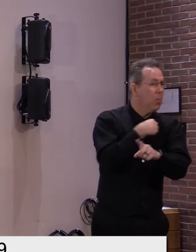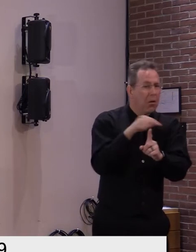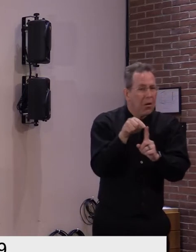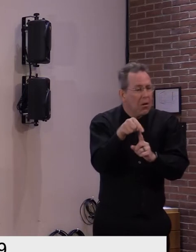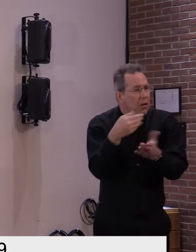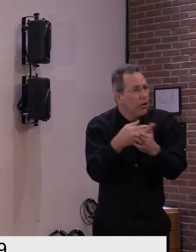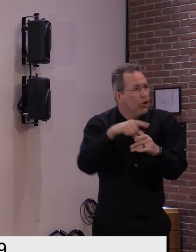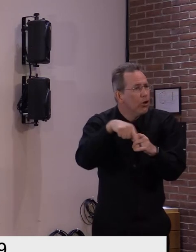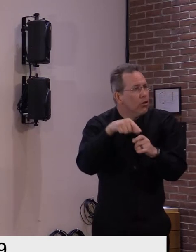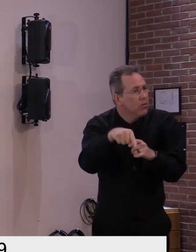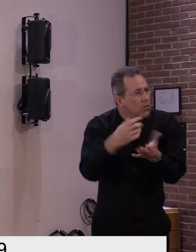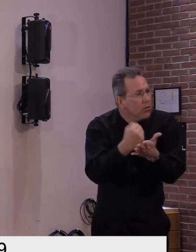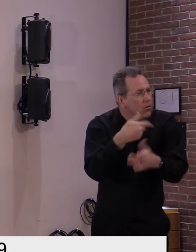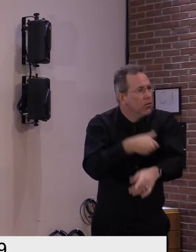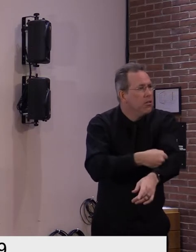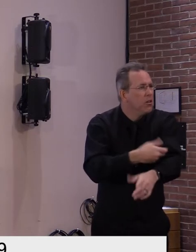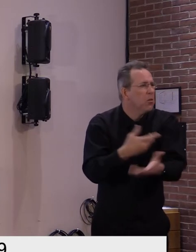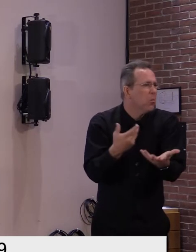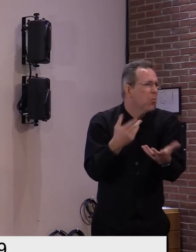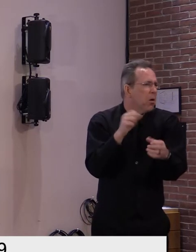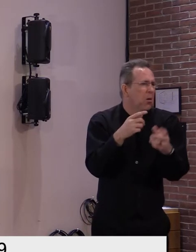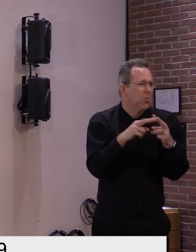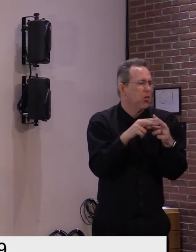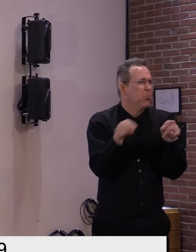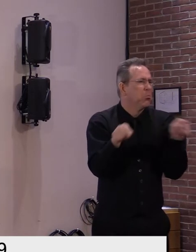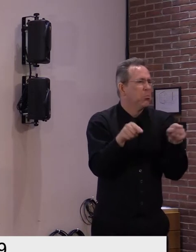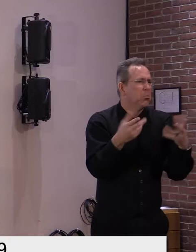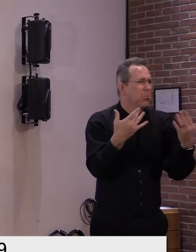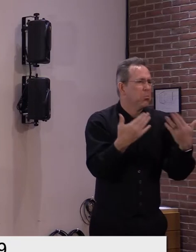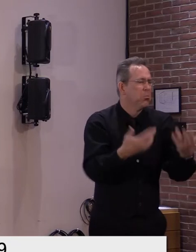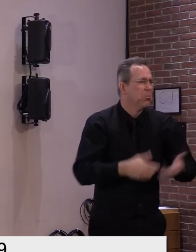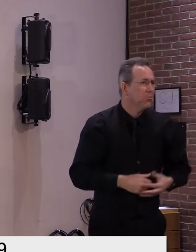they can opt to that vaccination site.